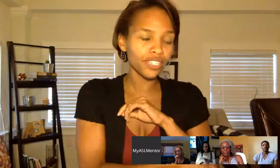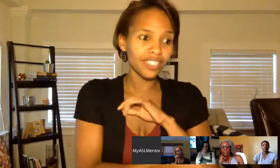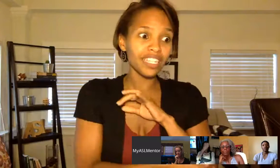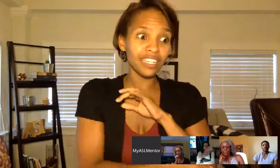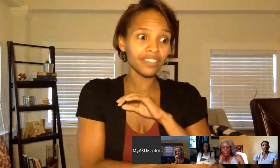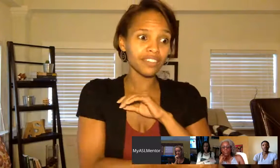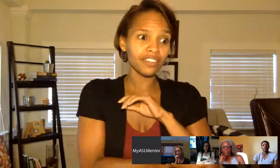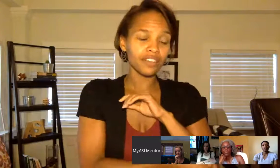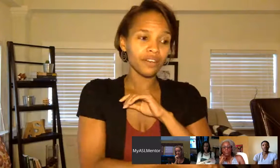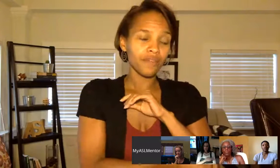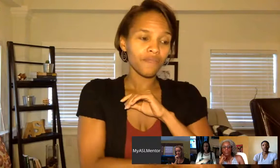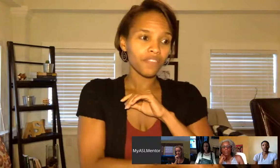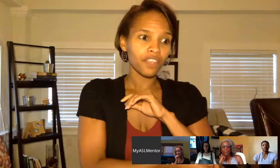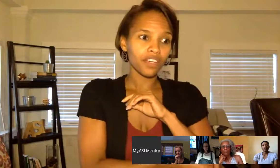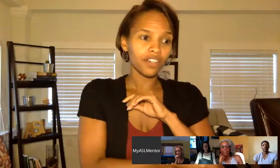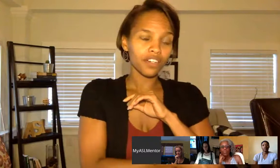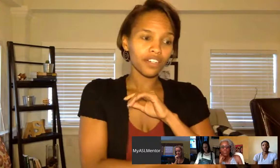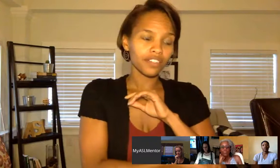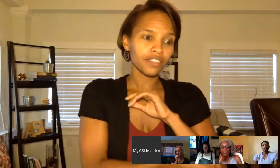As you can see,